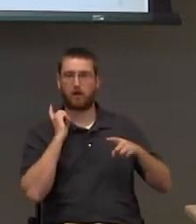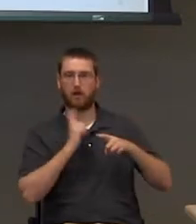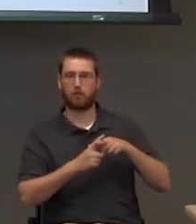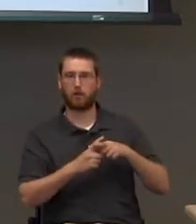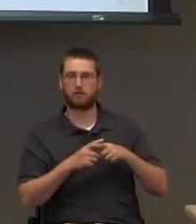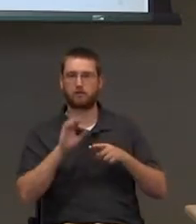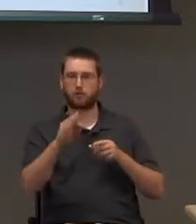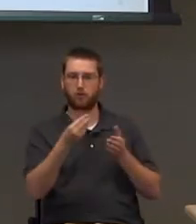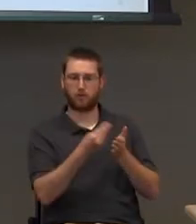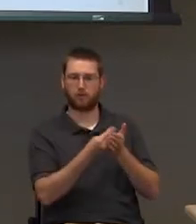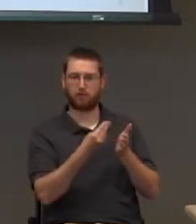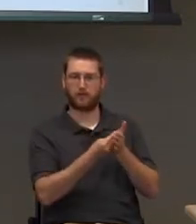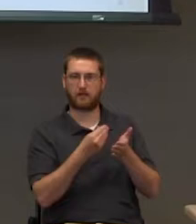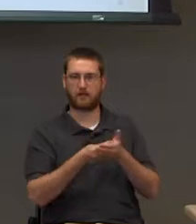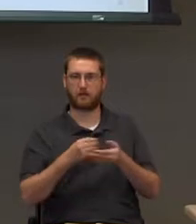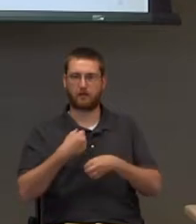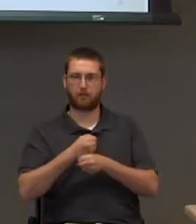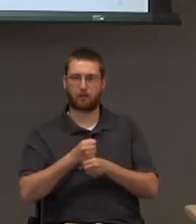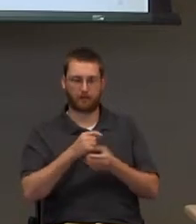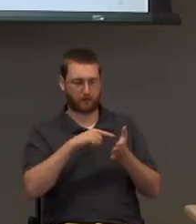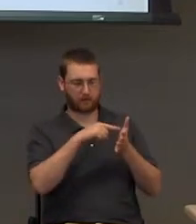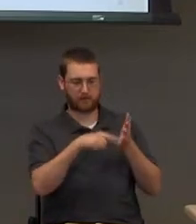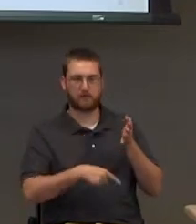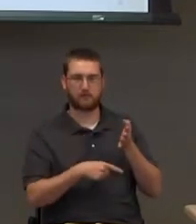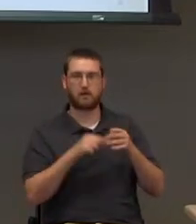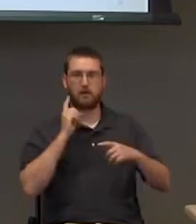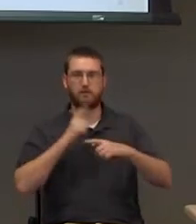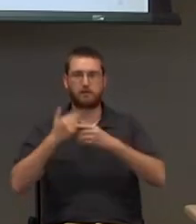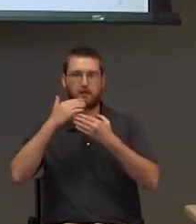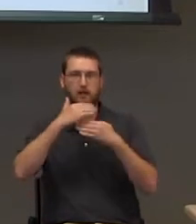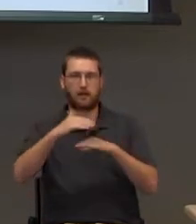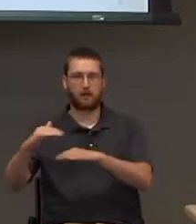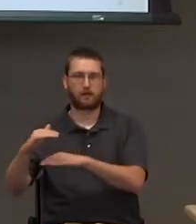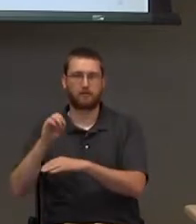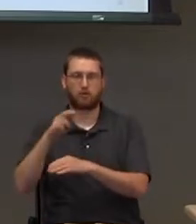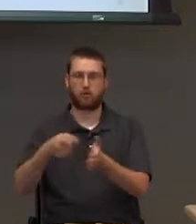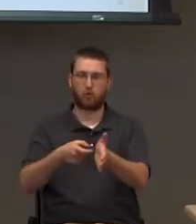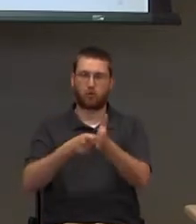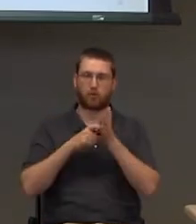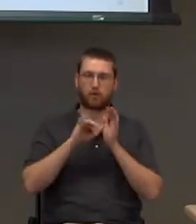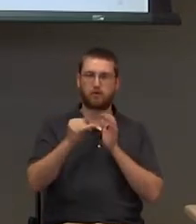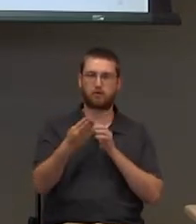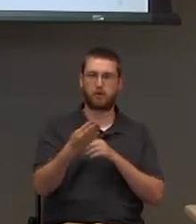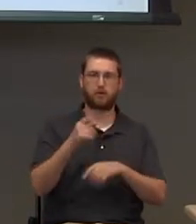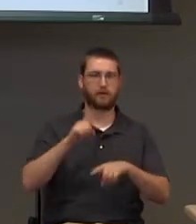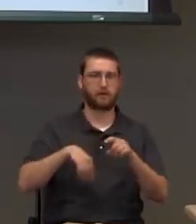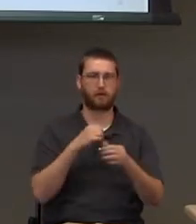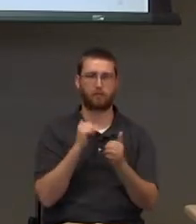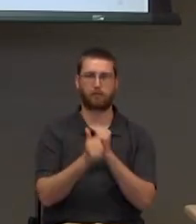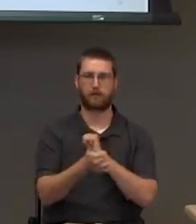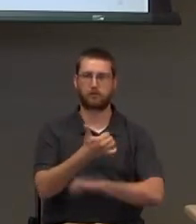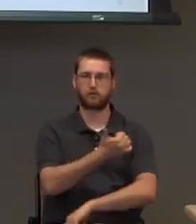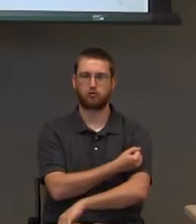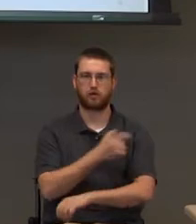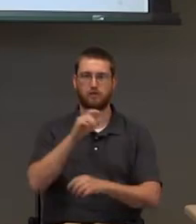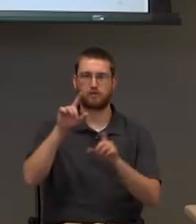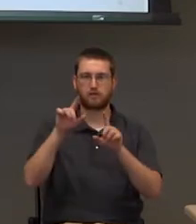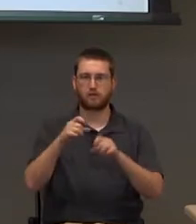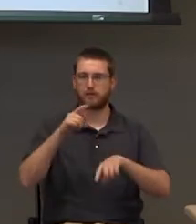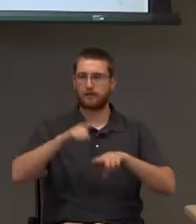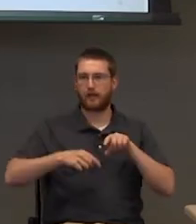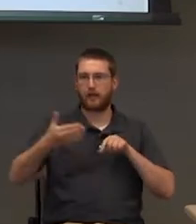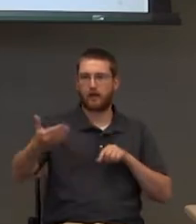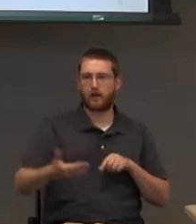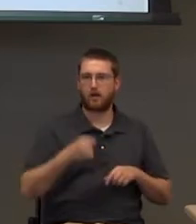make, and here's what it takes for you to get that job, and here are some of the limitations. If you can't pass a drug test, we can't hire you